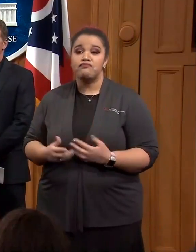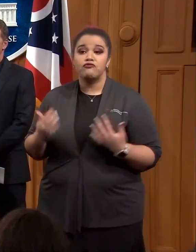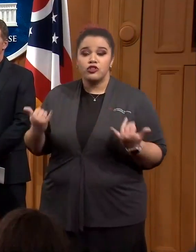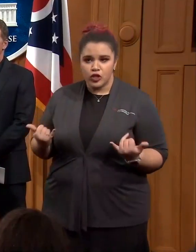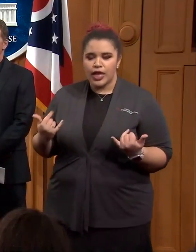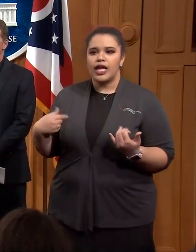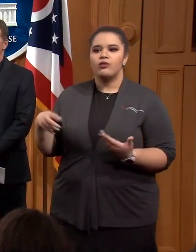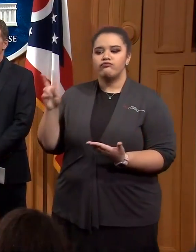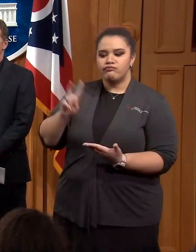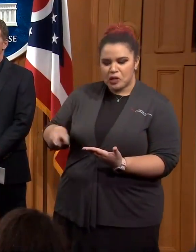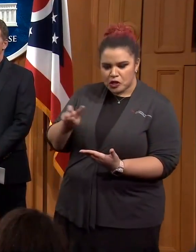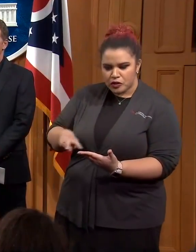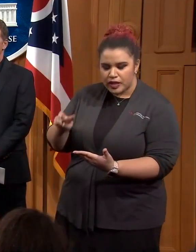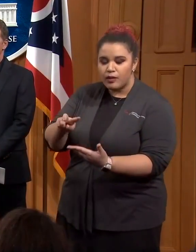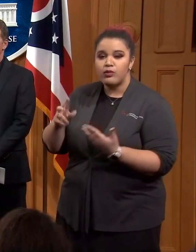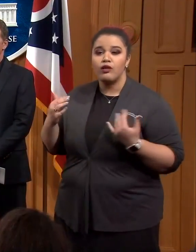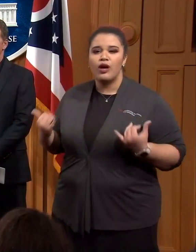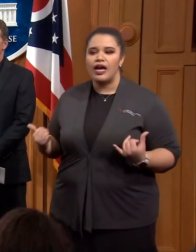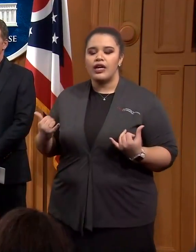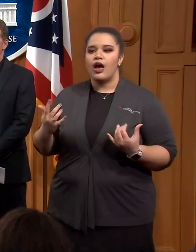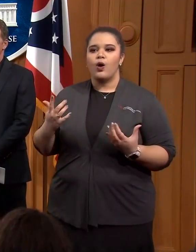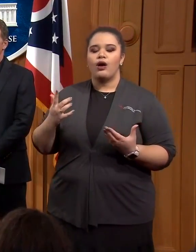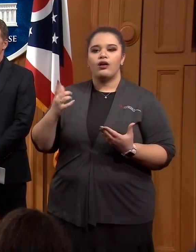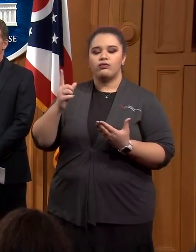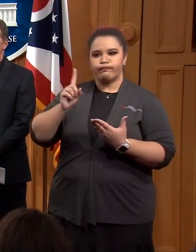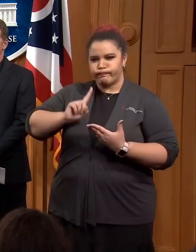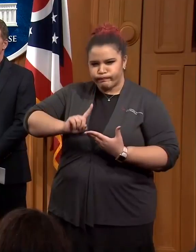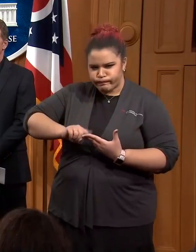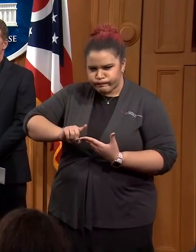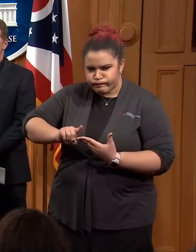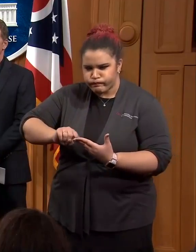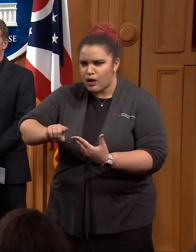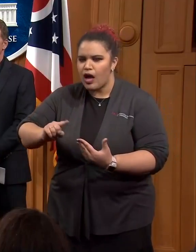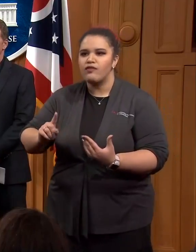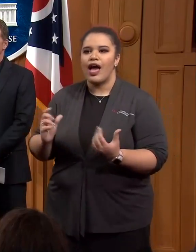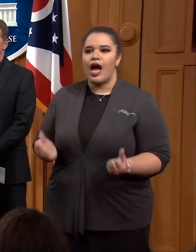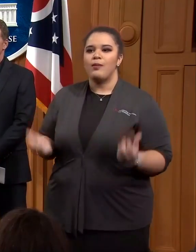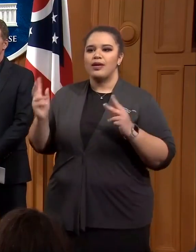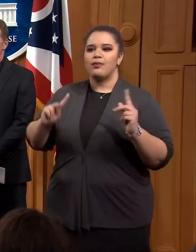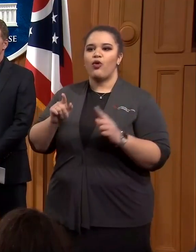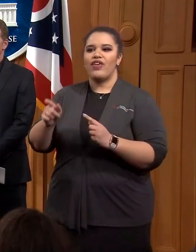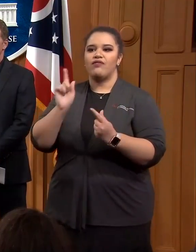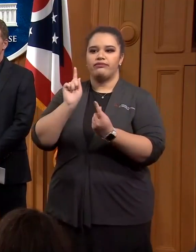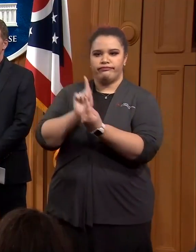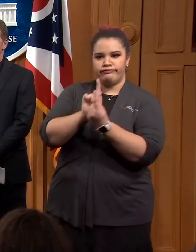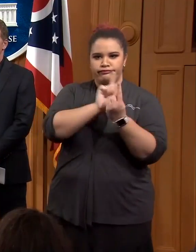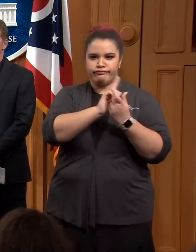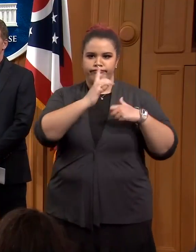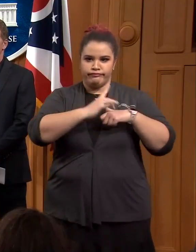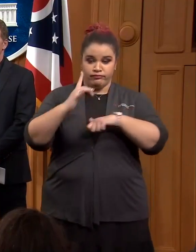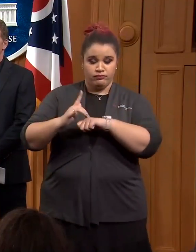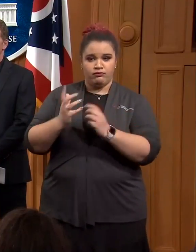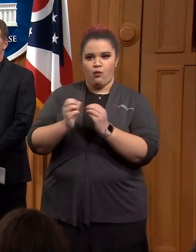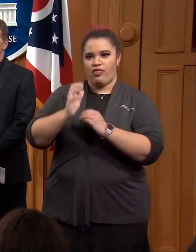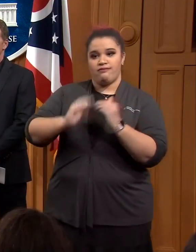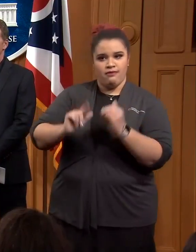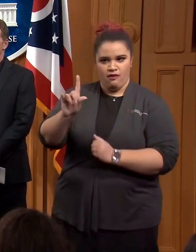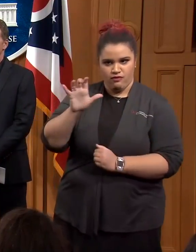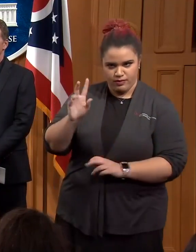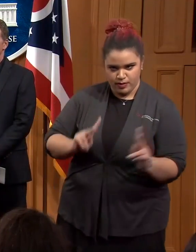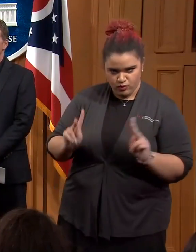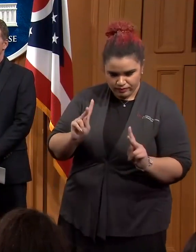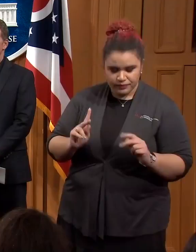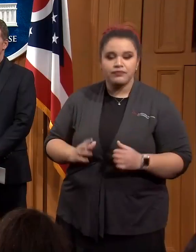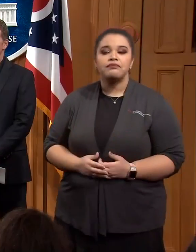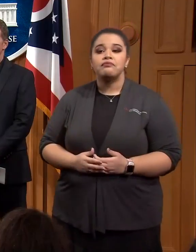extensive contact investigation underway, over 100 people, and you'll be learning more about that in the days